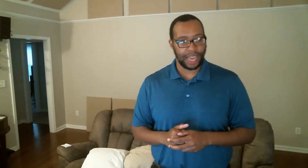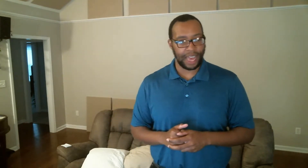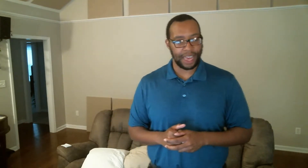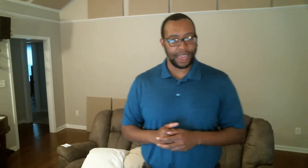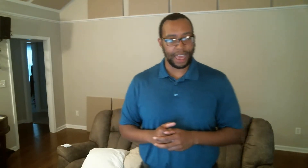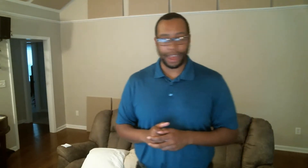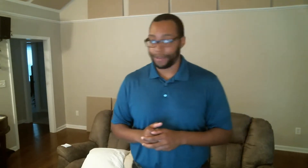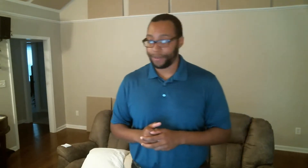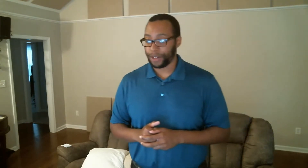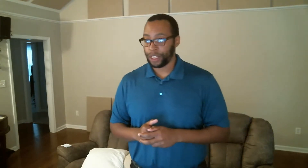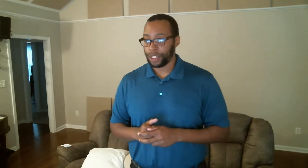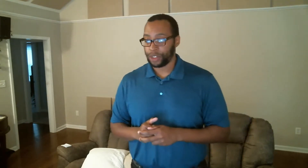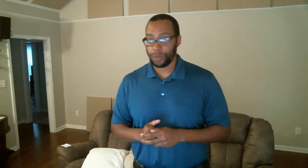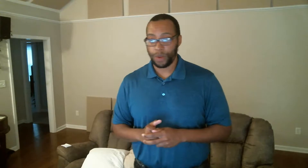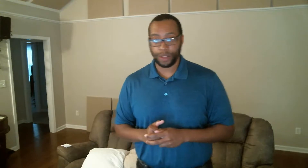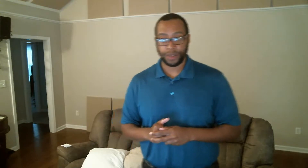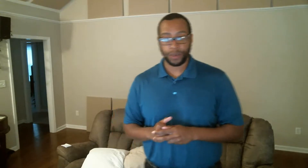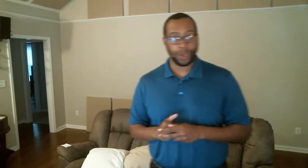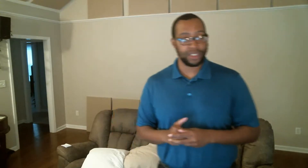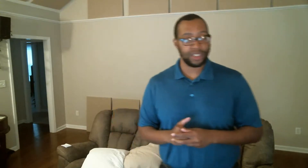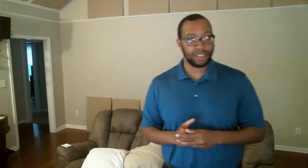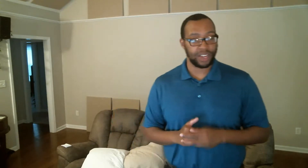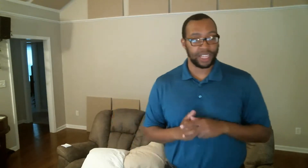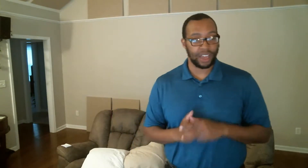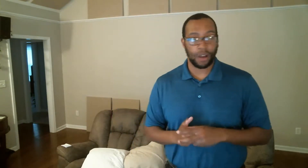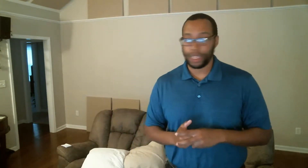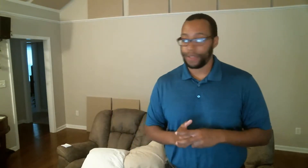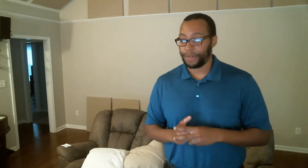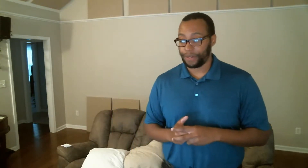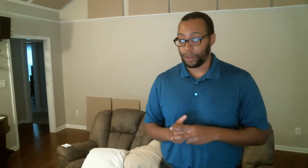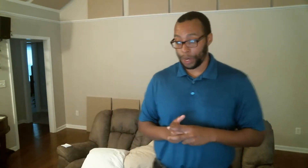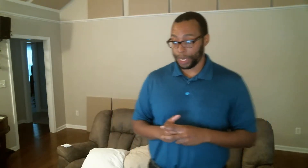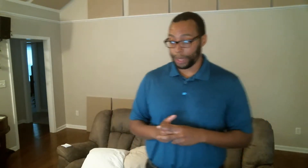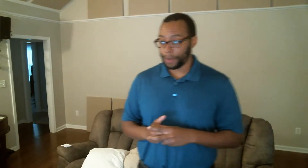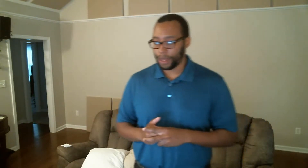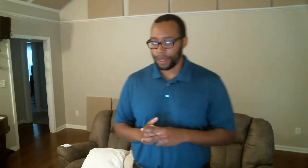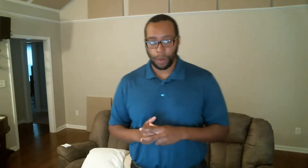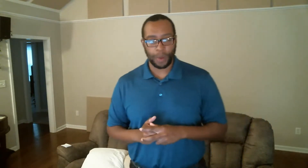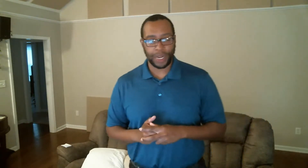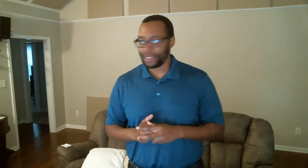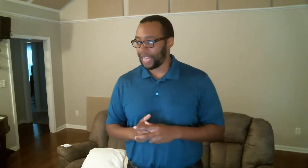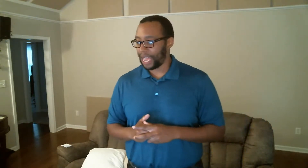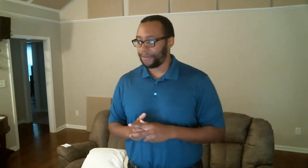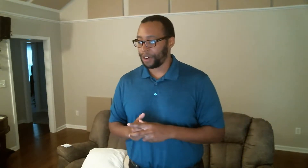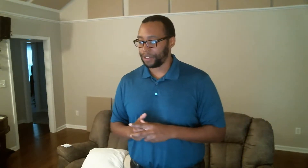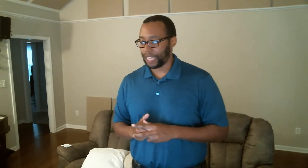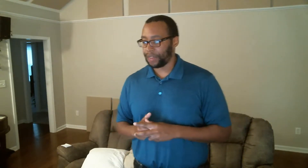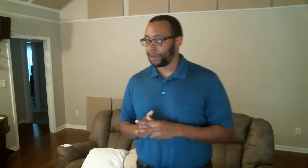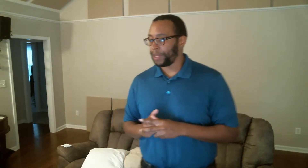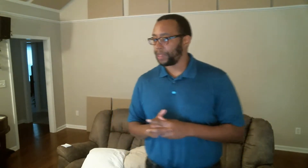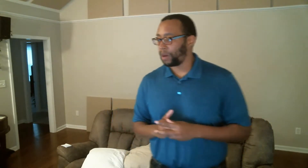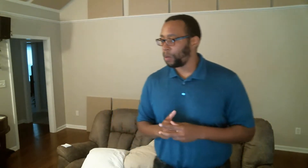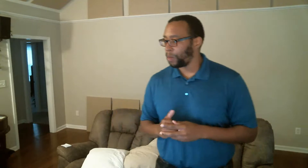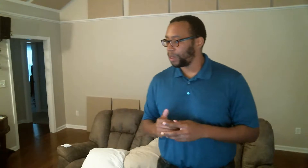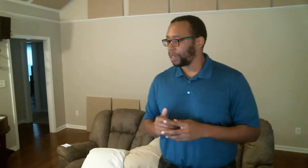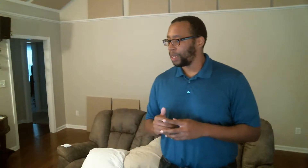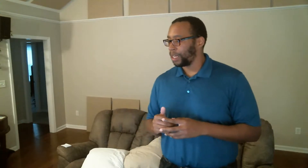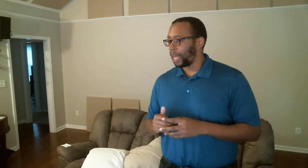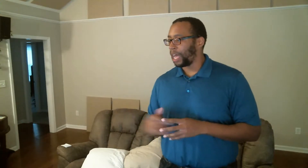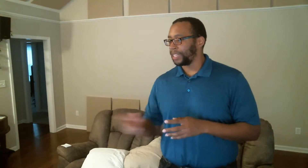I have 2 brothers, 1 sister, and they all live in Florida. What would I sign first? Can you repeat the homework?